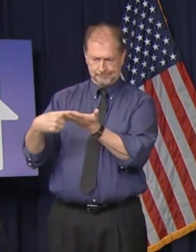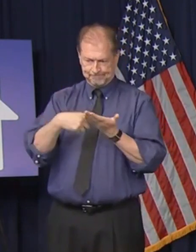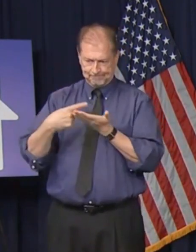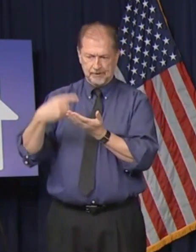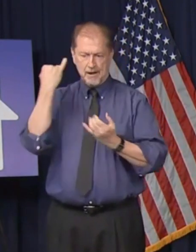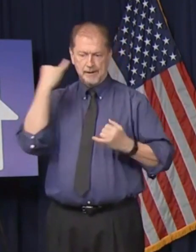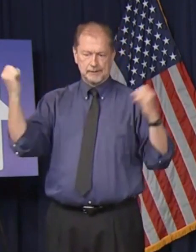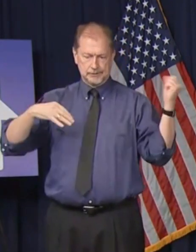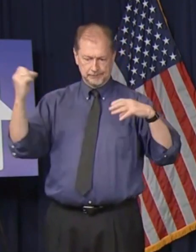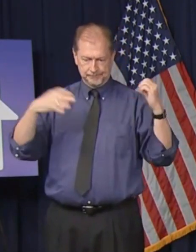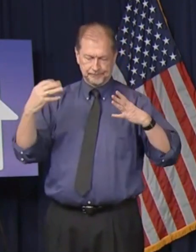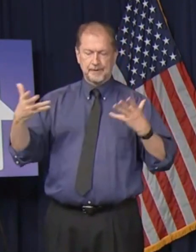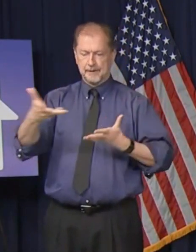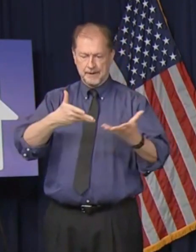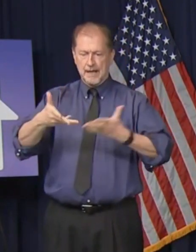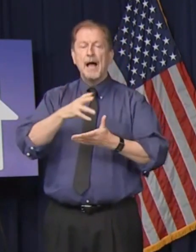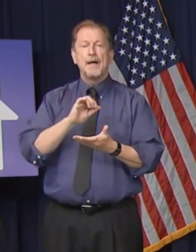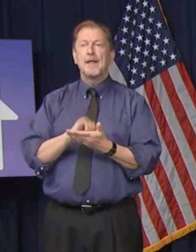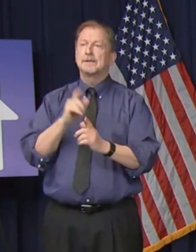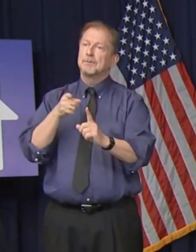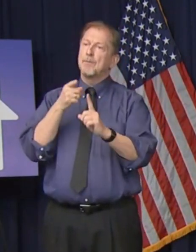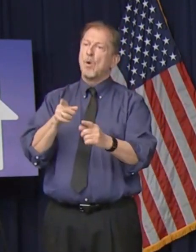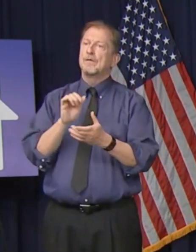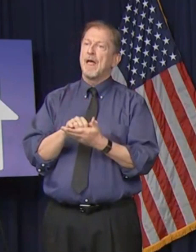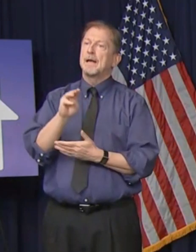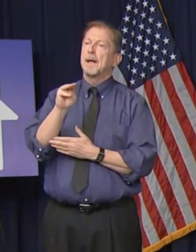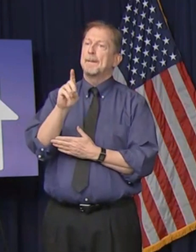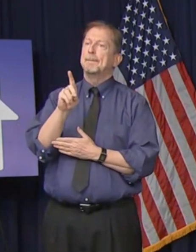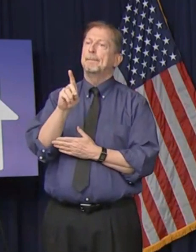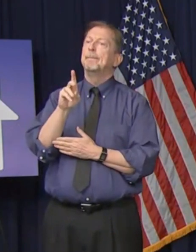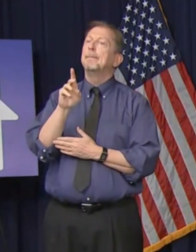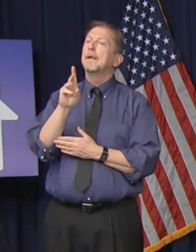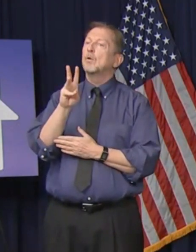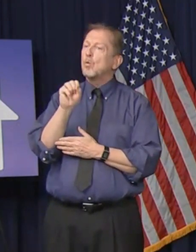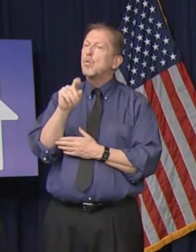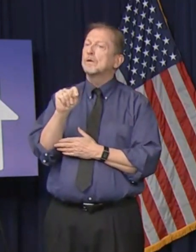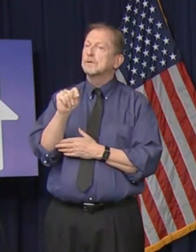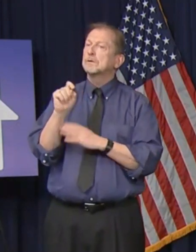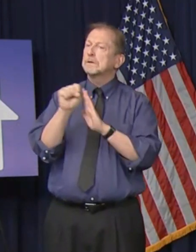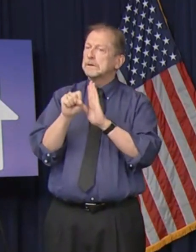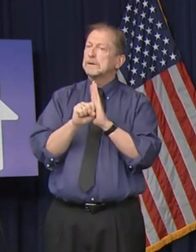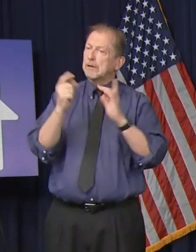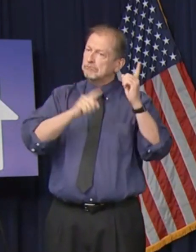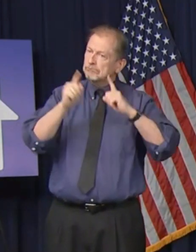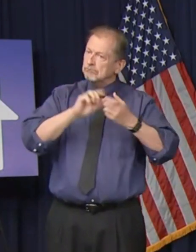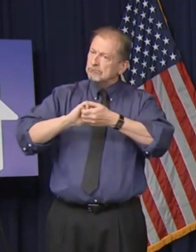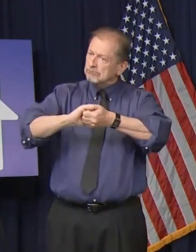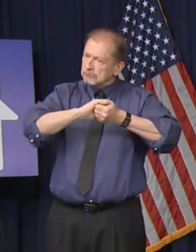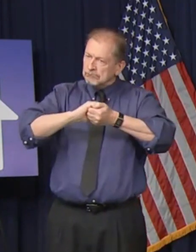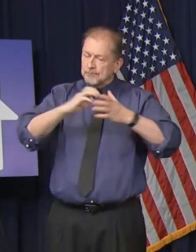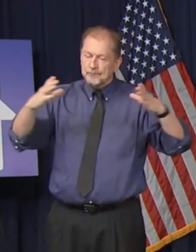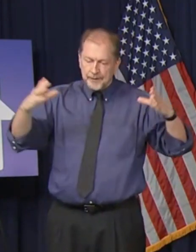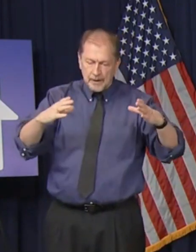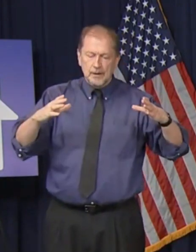and that's really the purpose of this pact. So I will look at